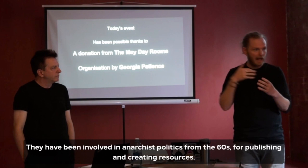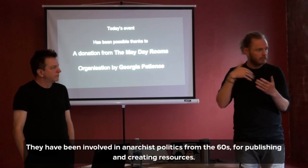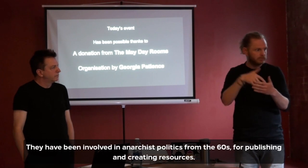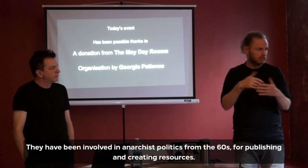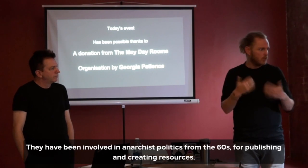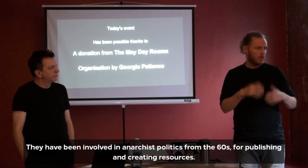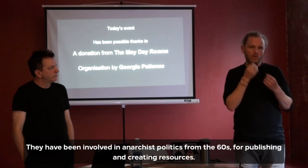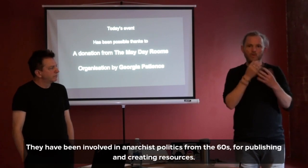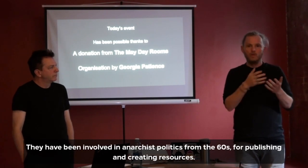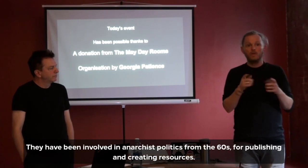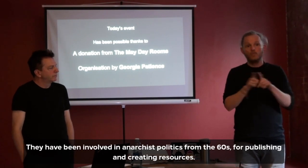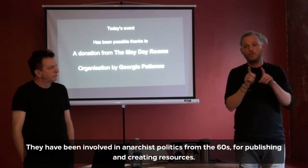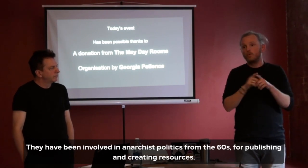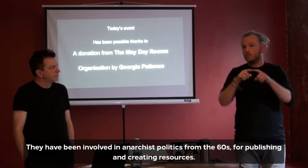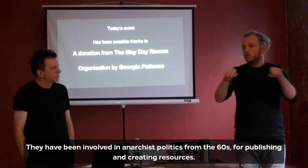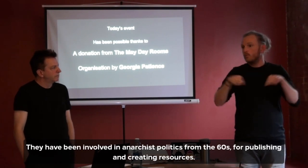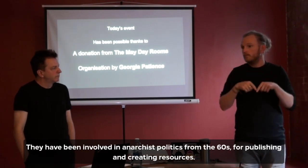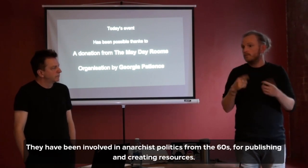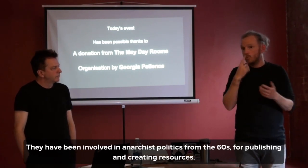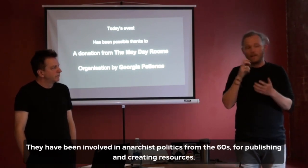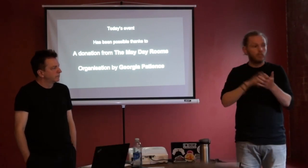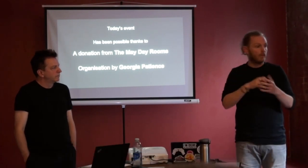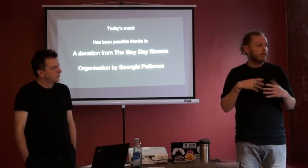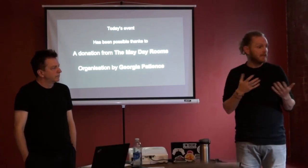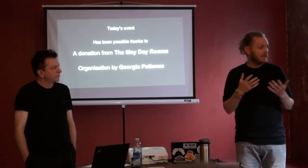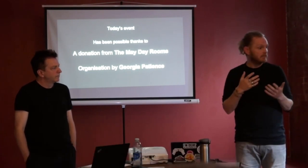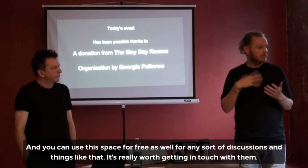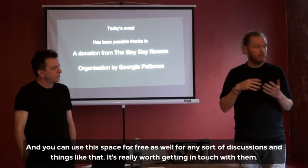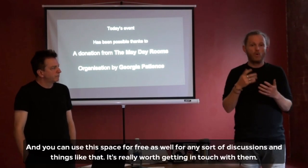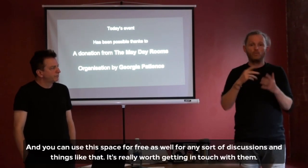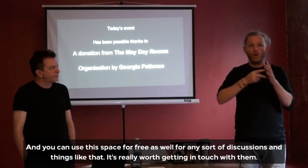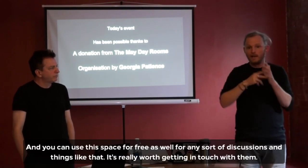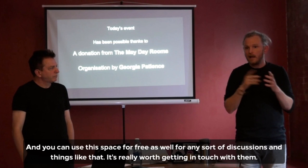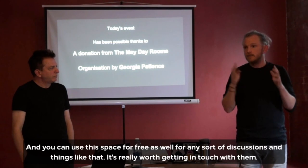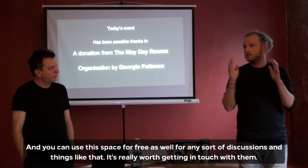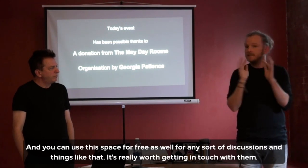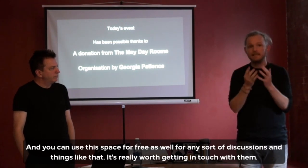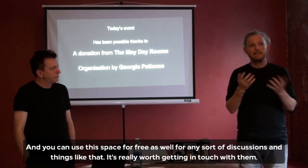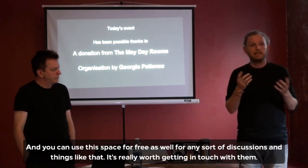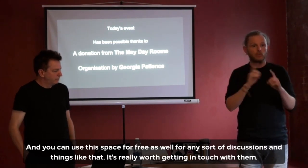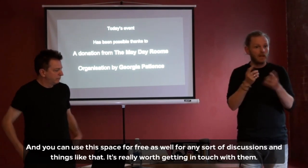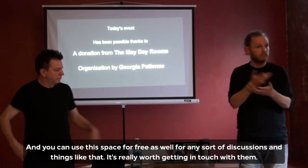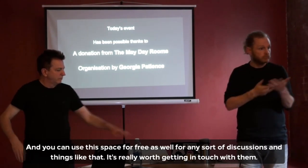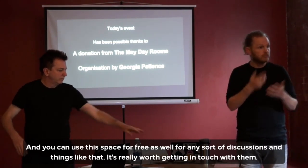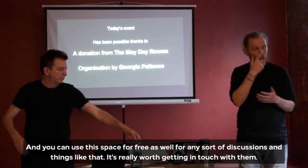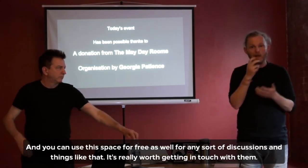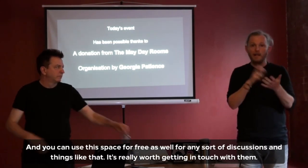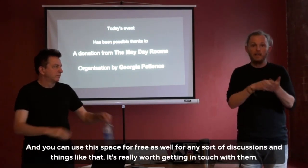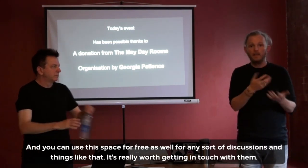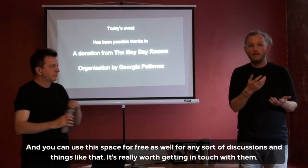of publishing, creating resources, and you can use this space for free as well for any sort